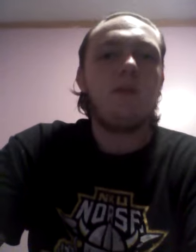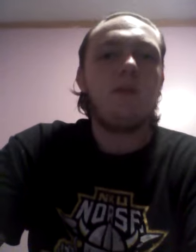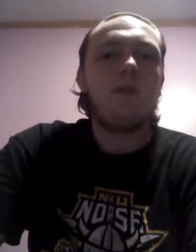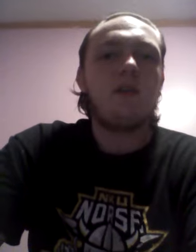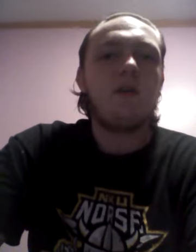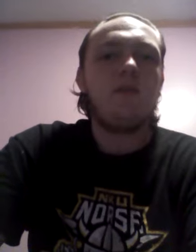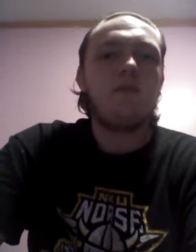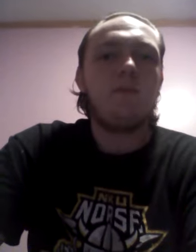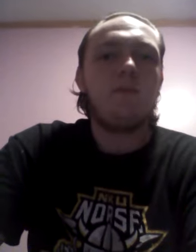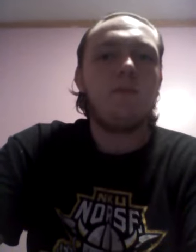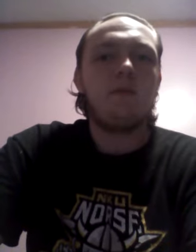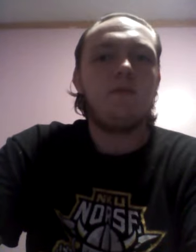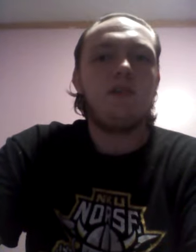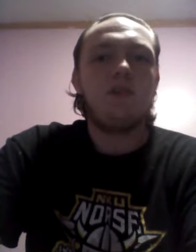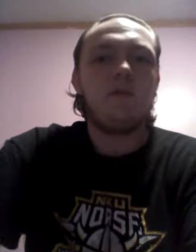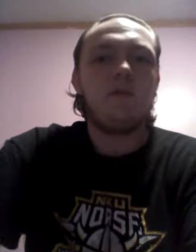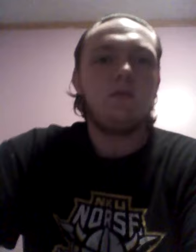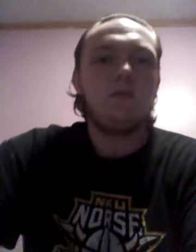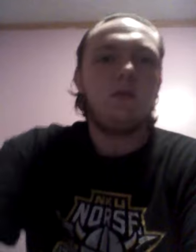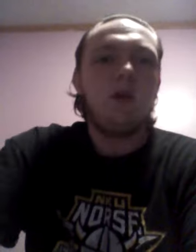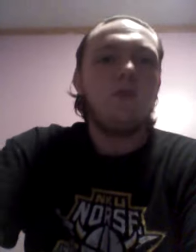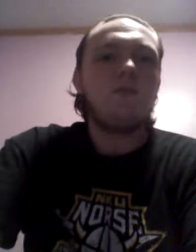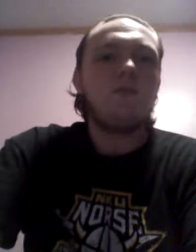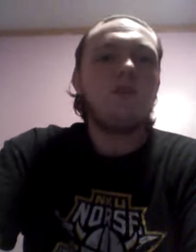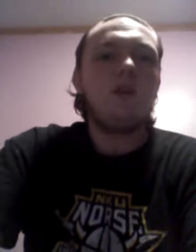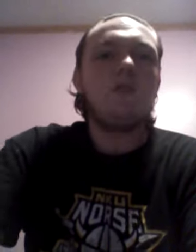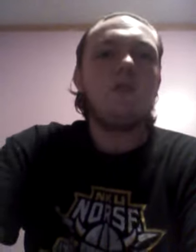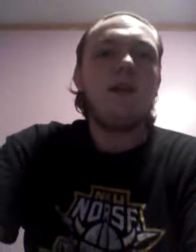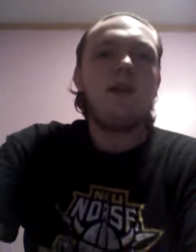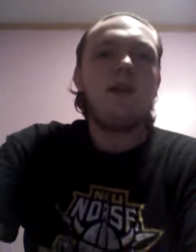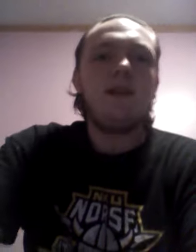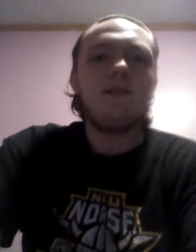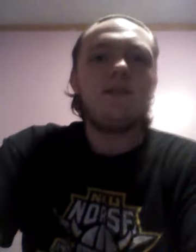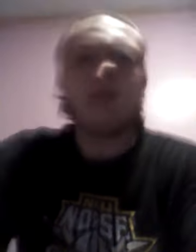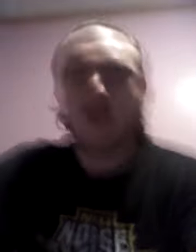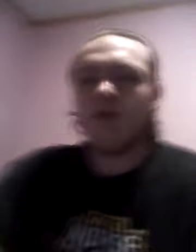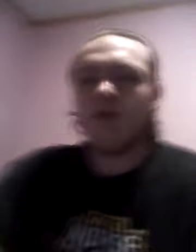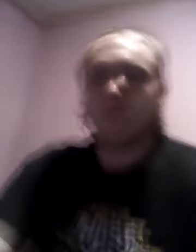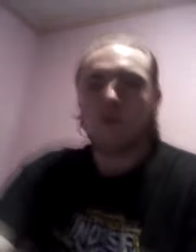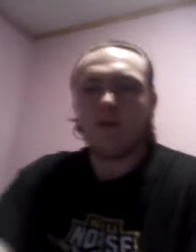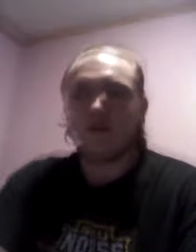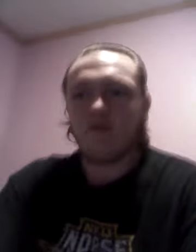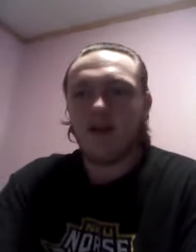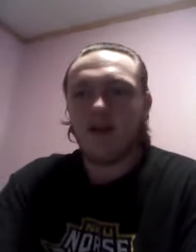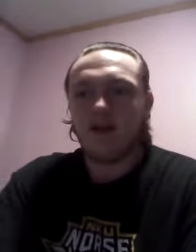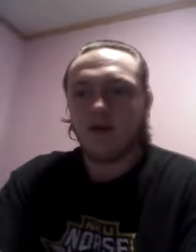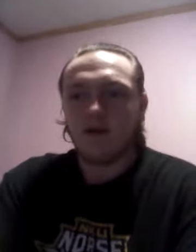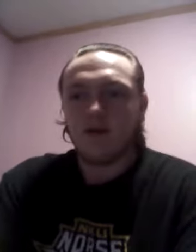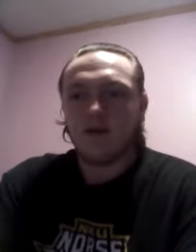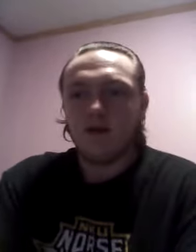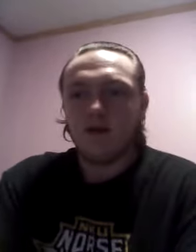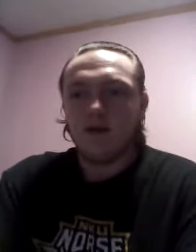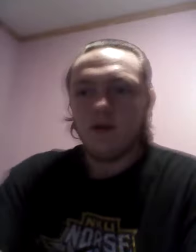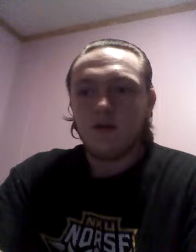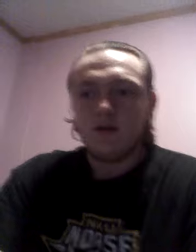and pumpkin convention. To be sure, the rally is in Harrisburg, Pennsylvania.